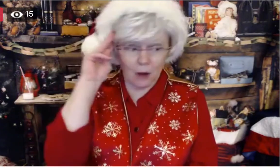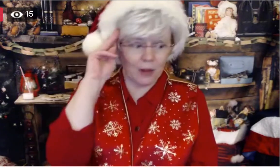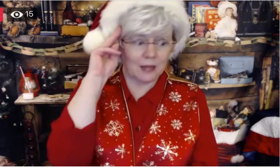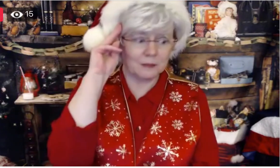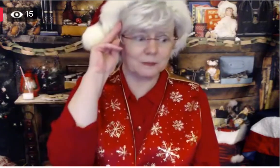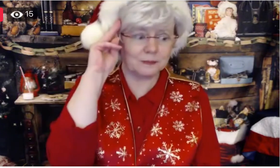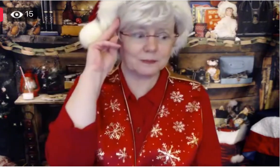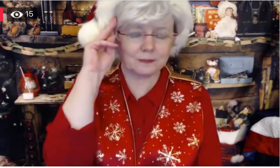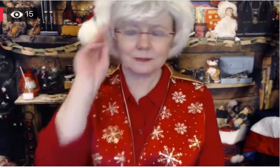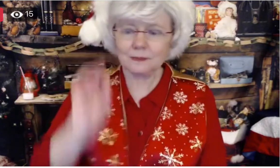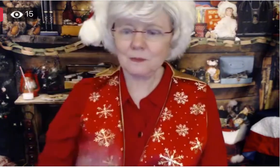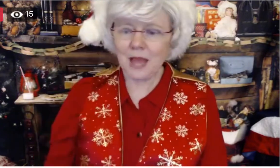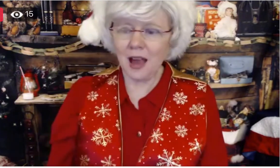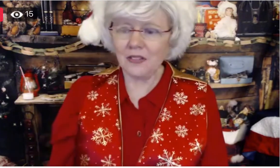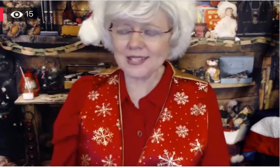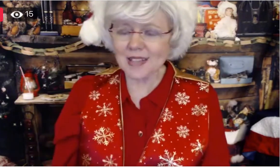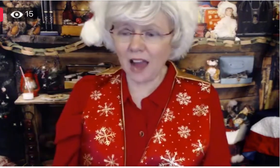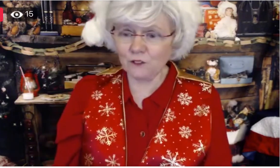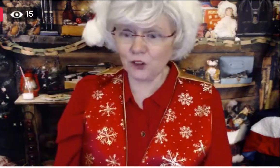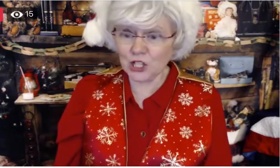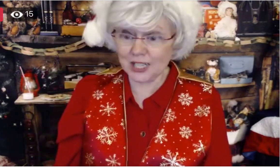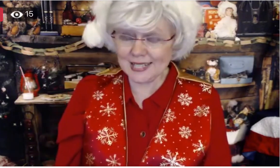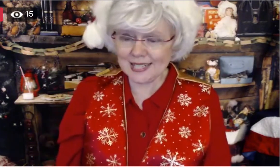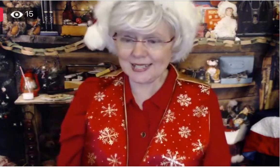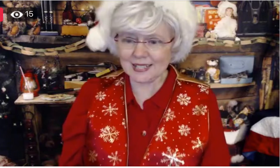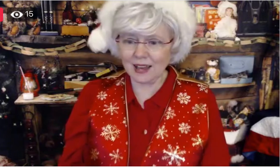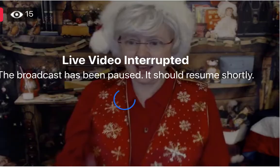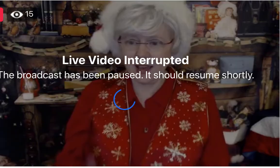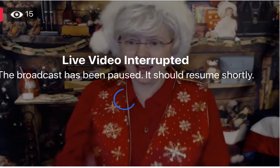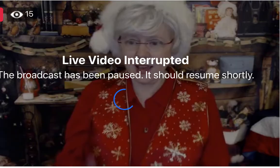Mary. The sign for Jesus